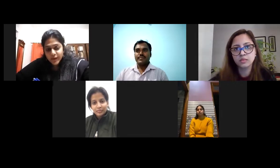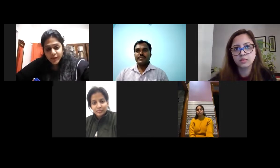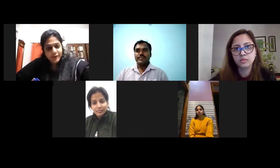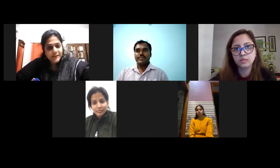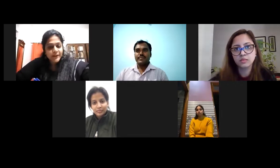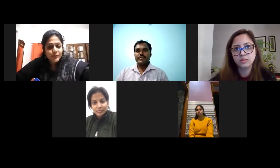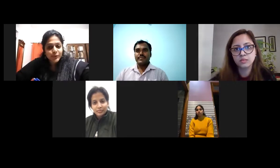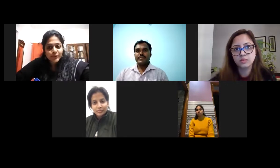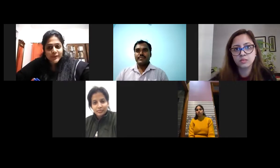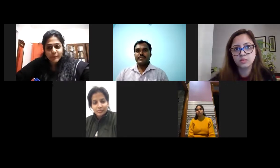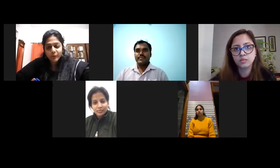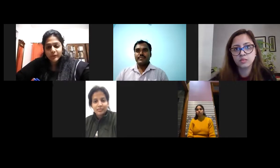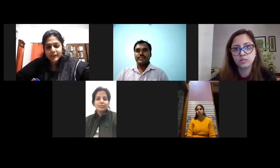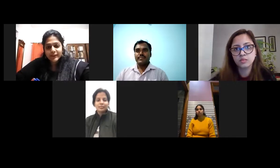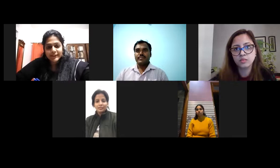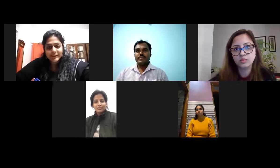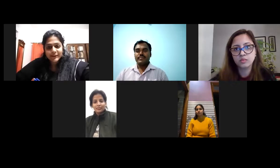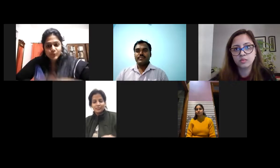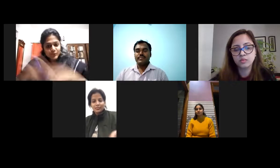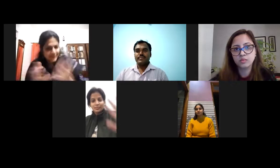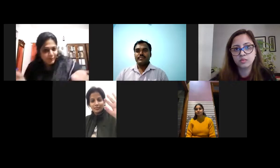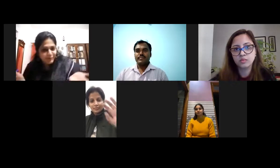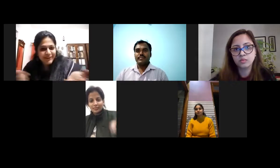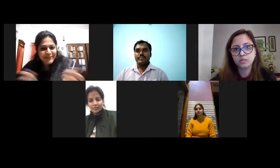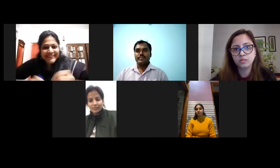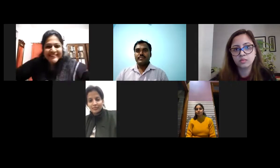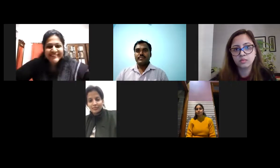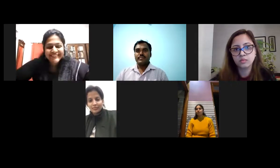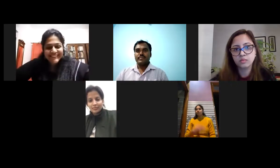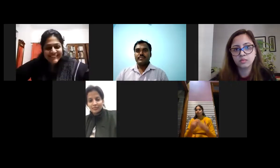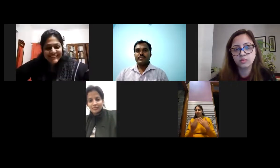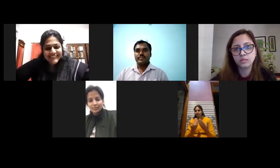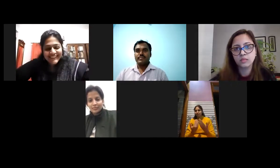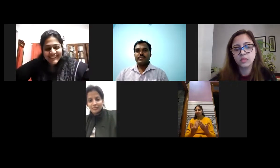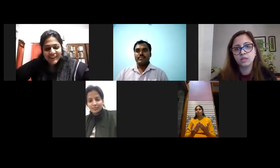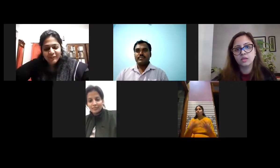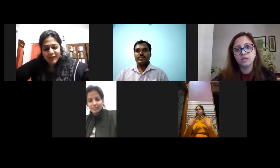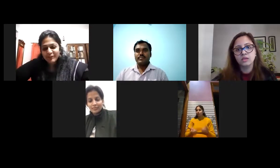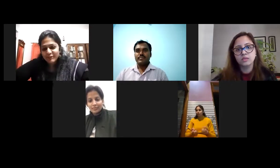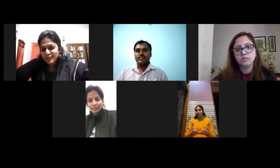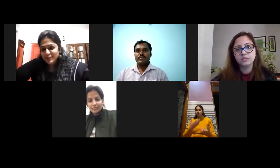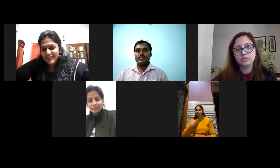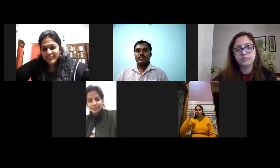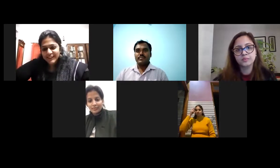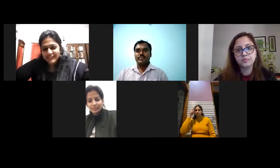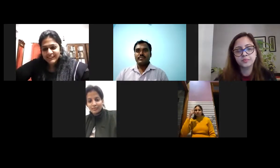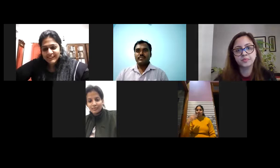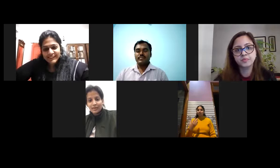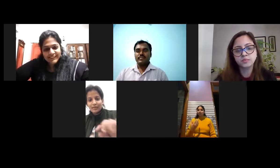Would any of our speakers want to respond to some of my queries while we wait to